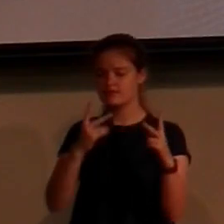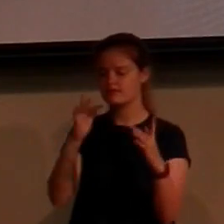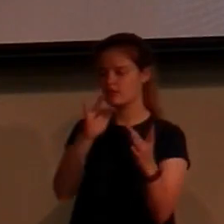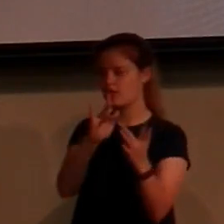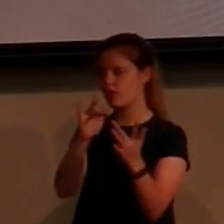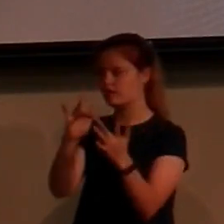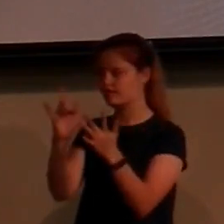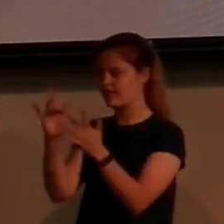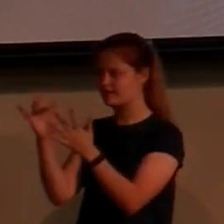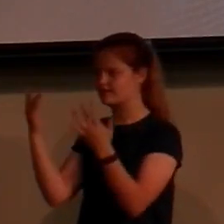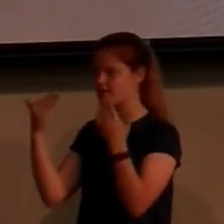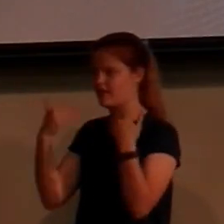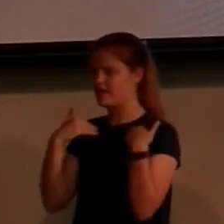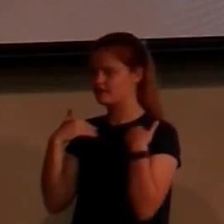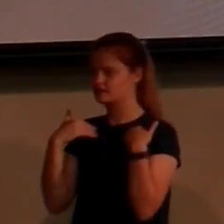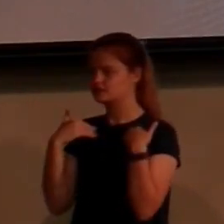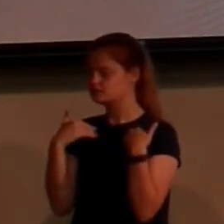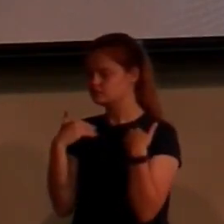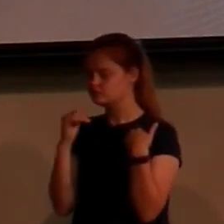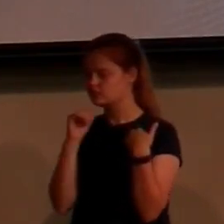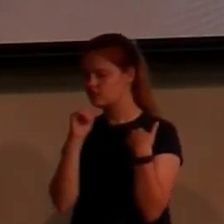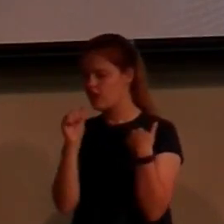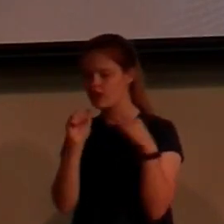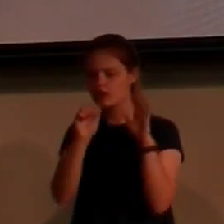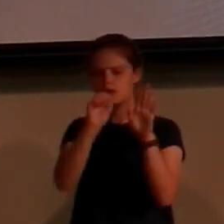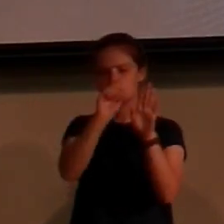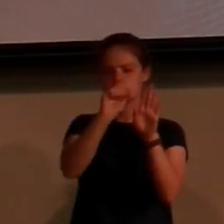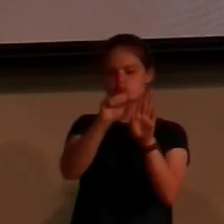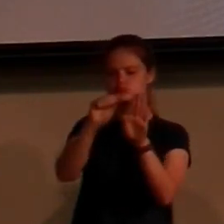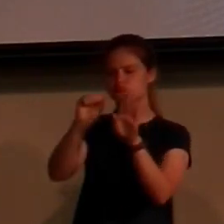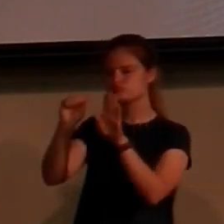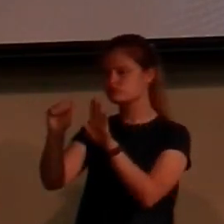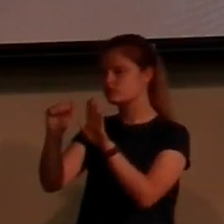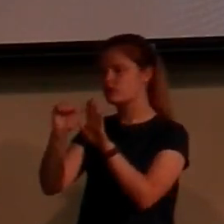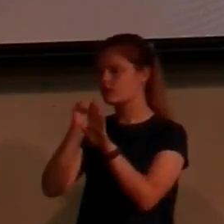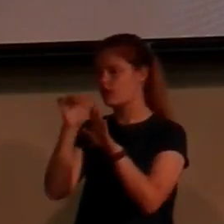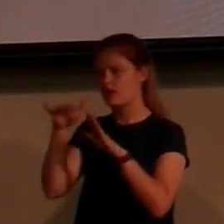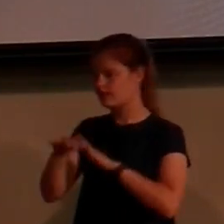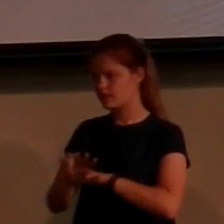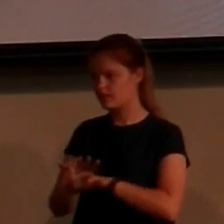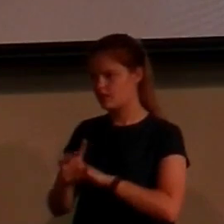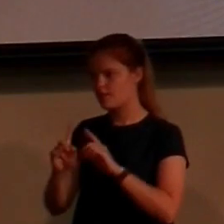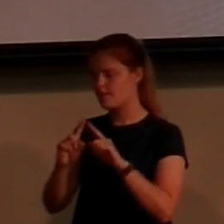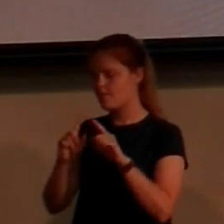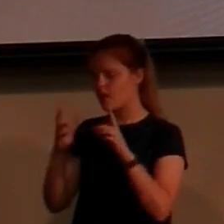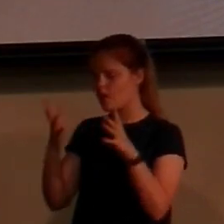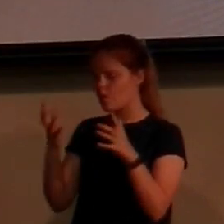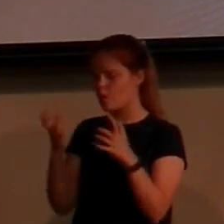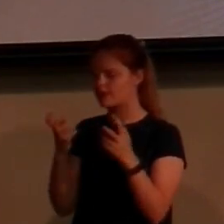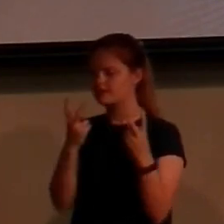had. We did not do door knocking in that particular location. We just went to visit the